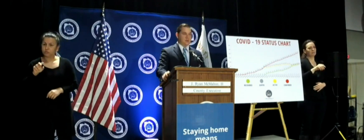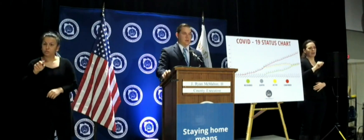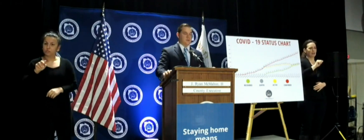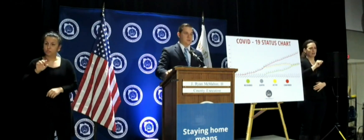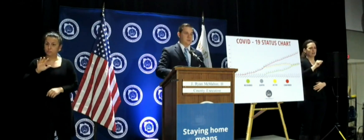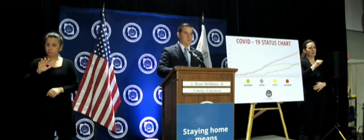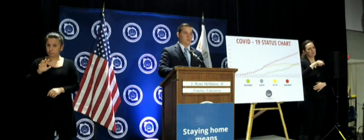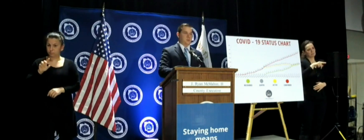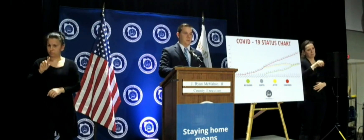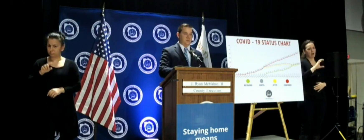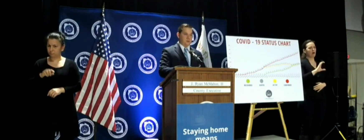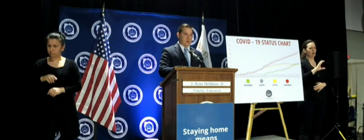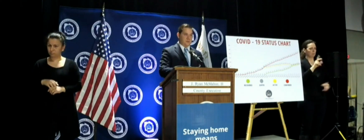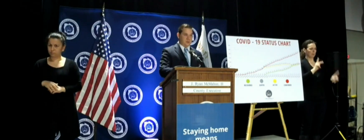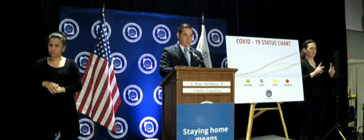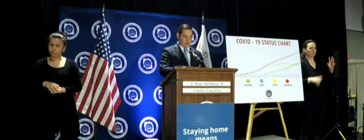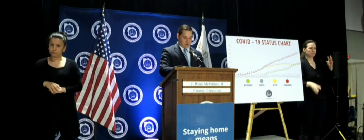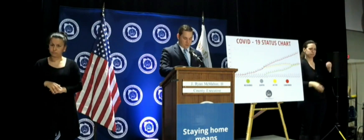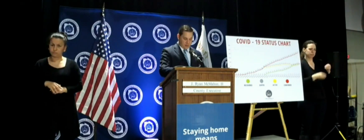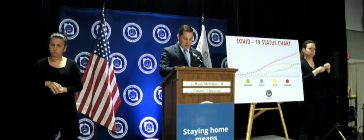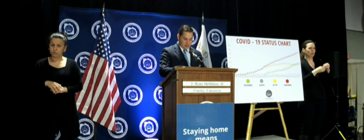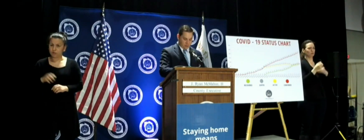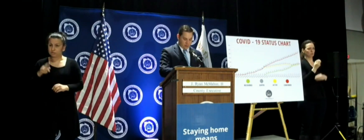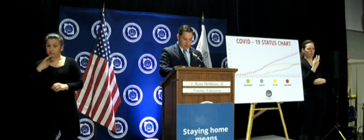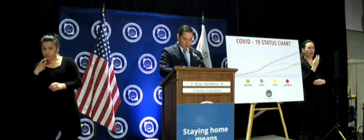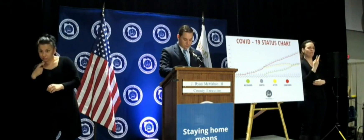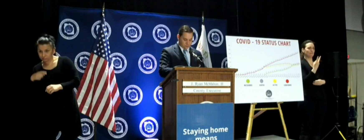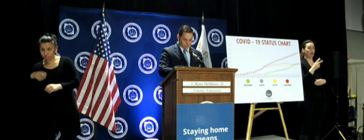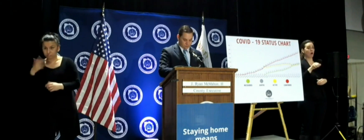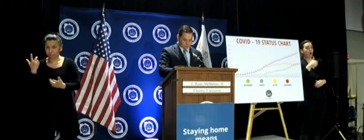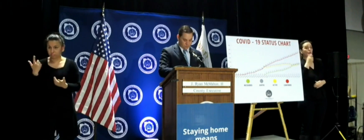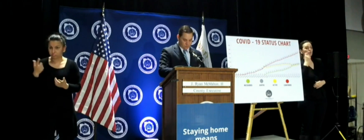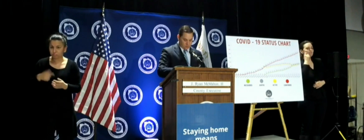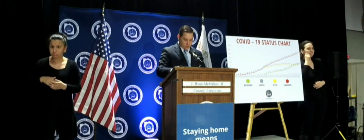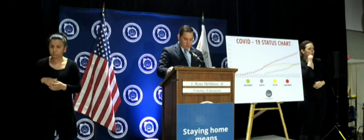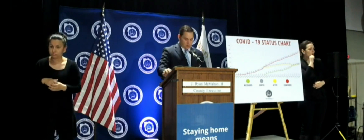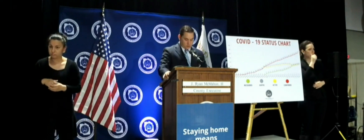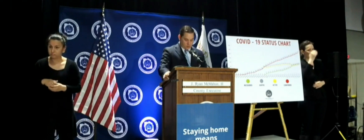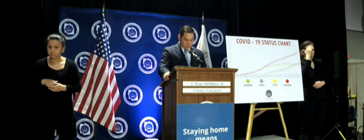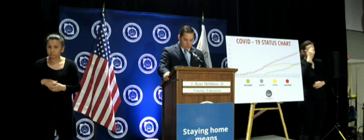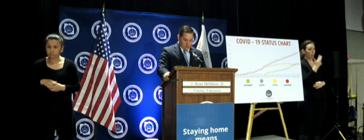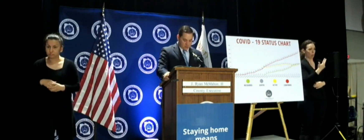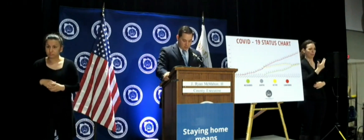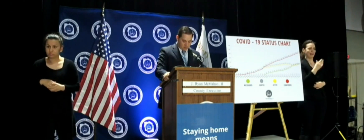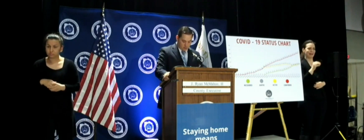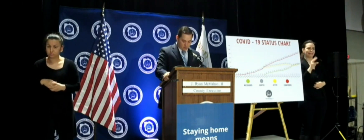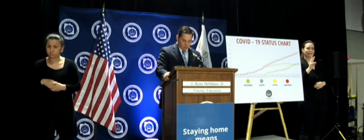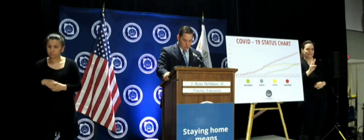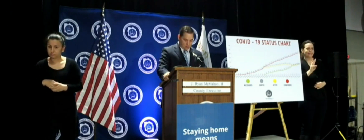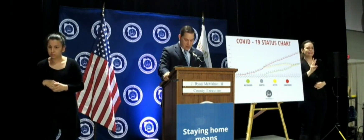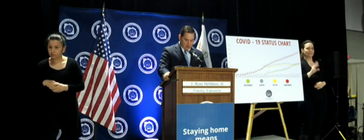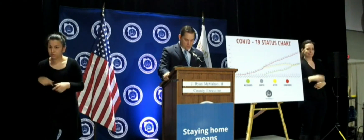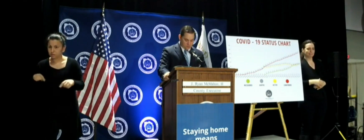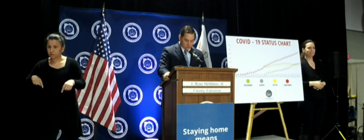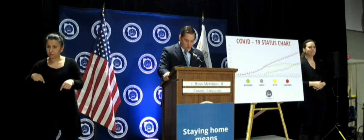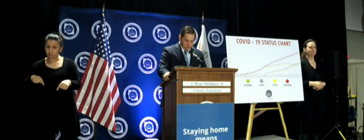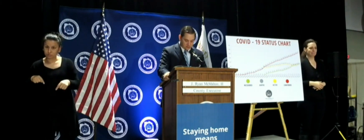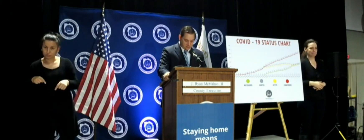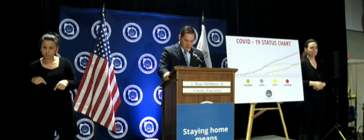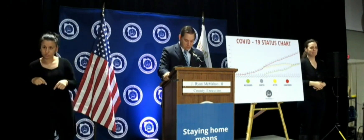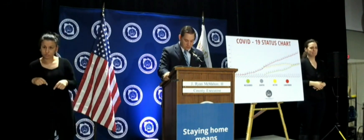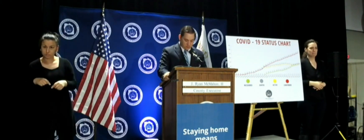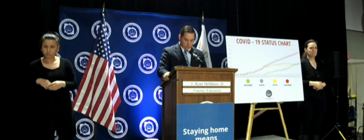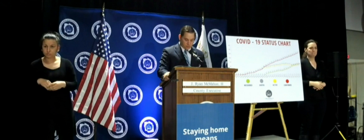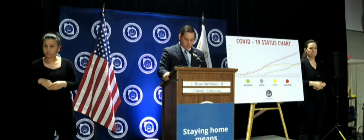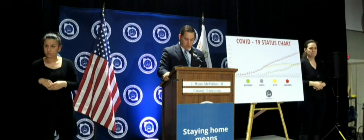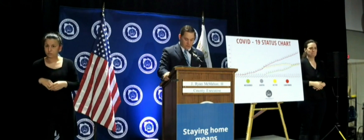race, and there's 6 people that we just don't have the demographic data on right now. So today we have